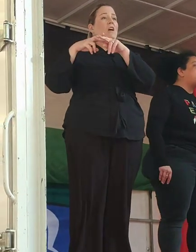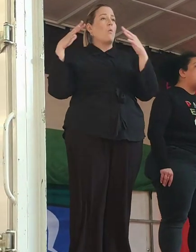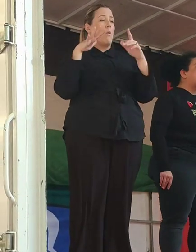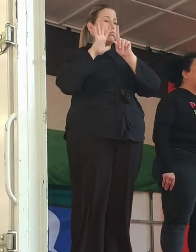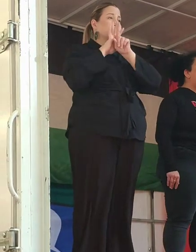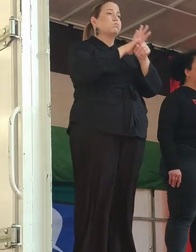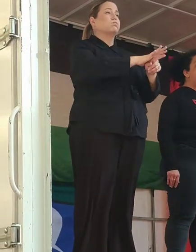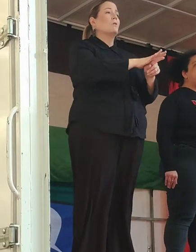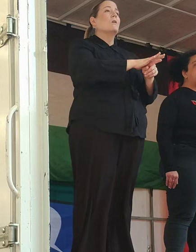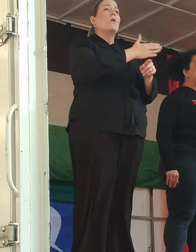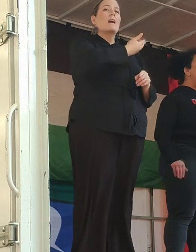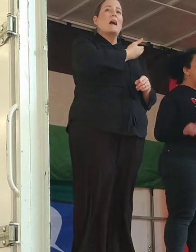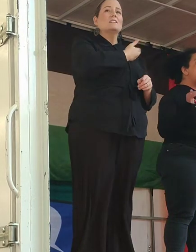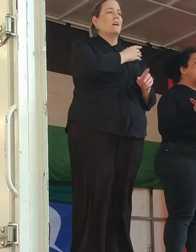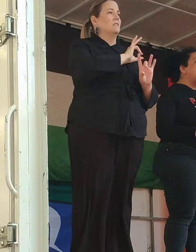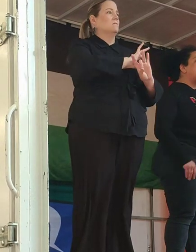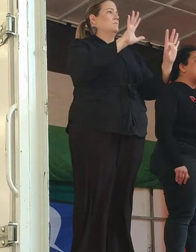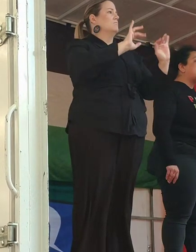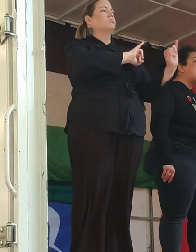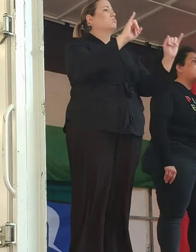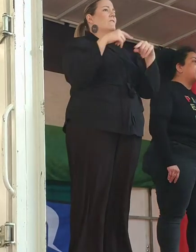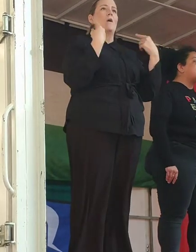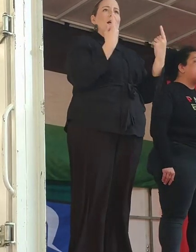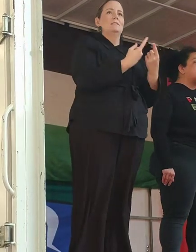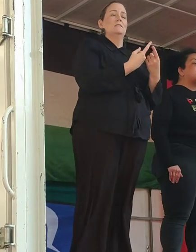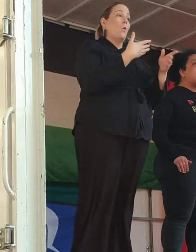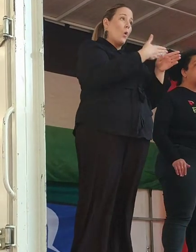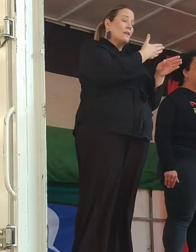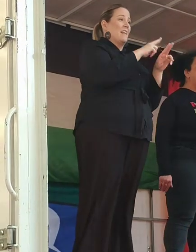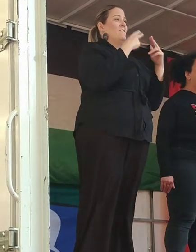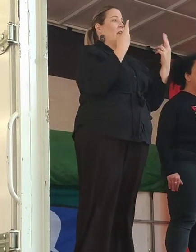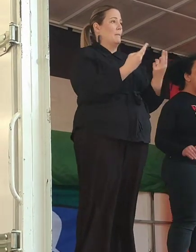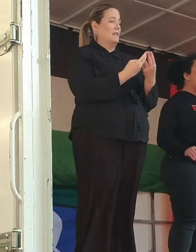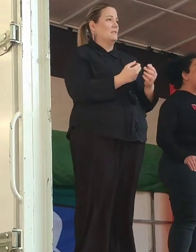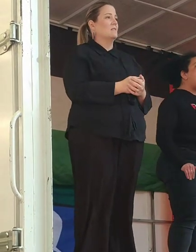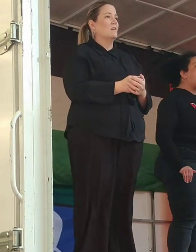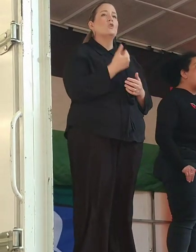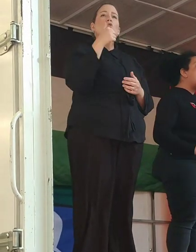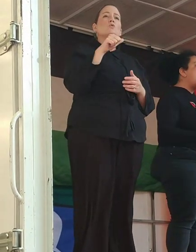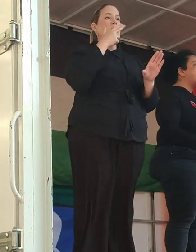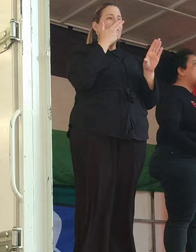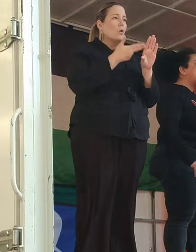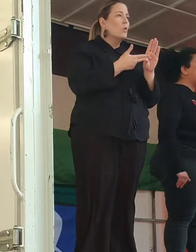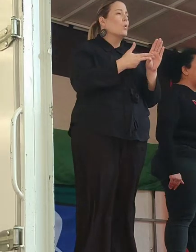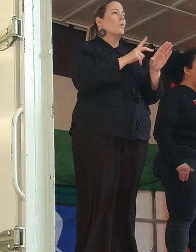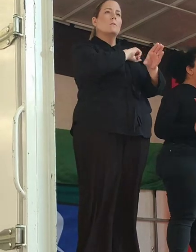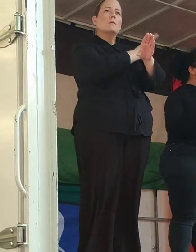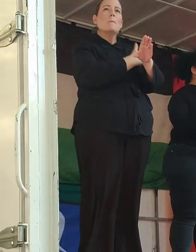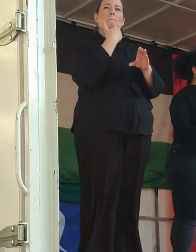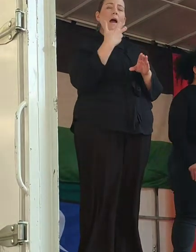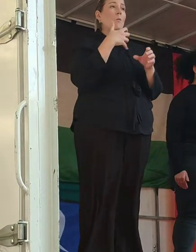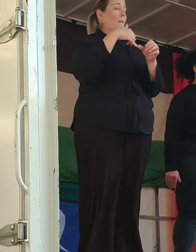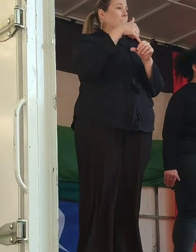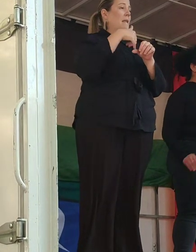for workers and our families. It uses essential resources like fuel and power and medicine. It